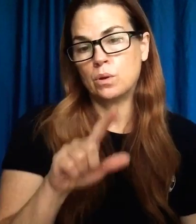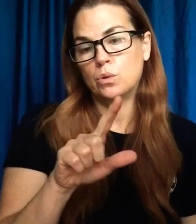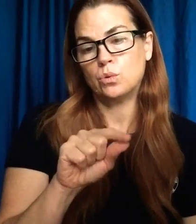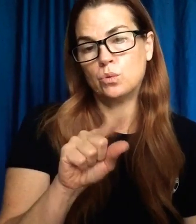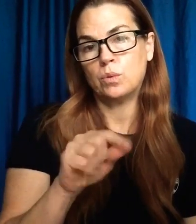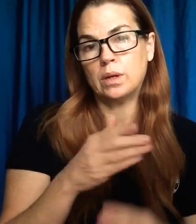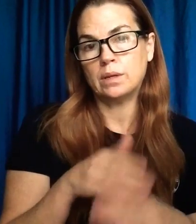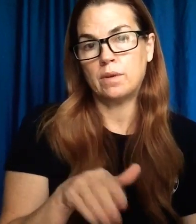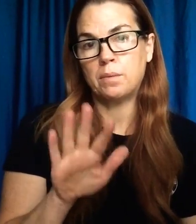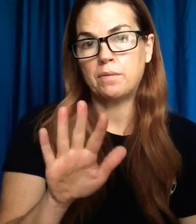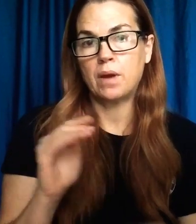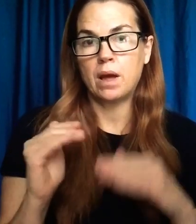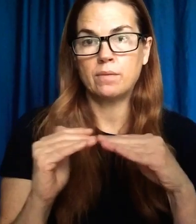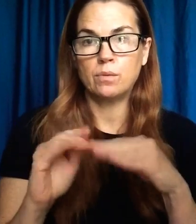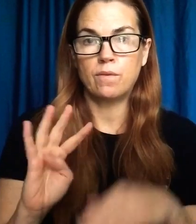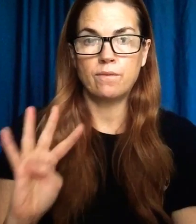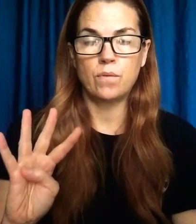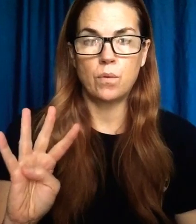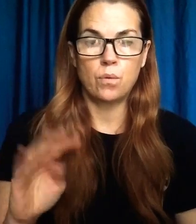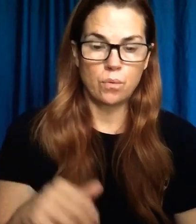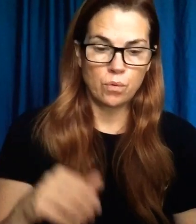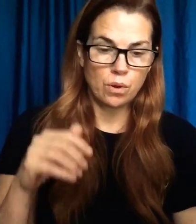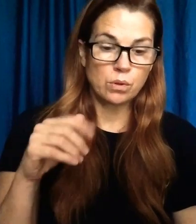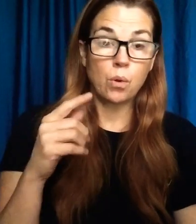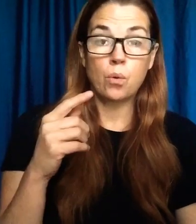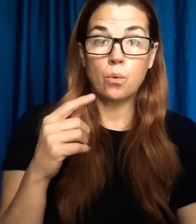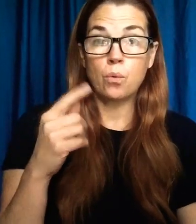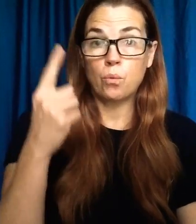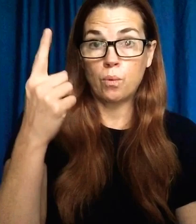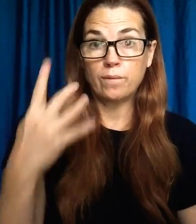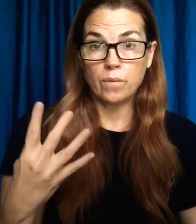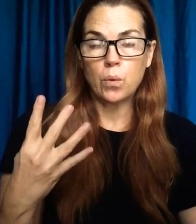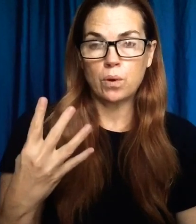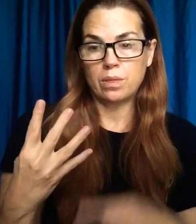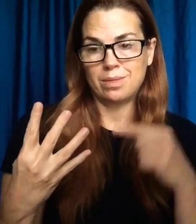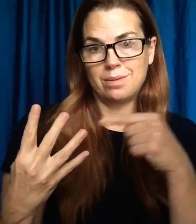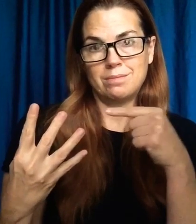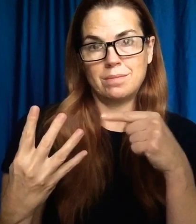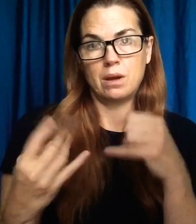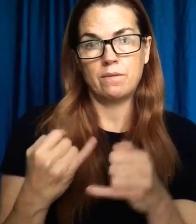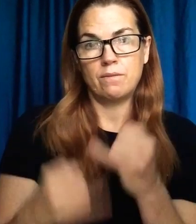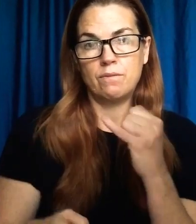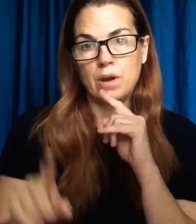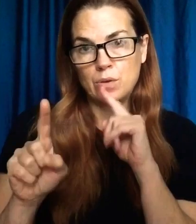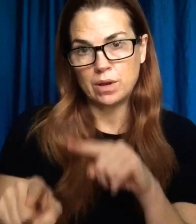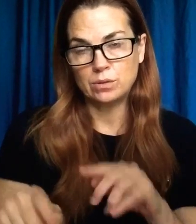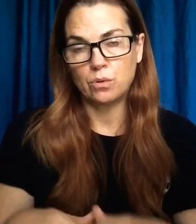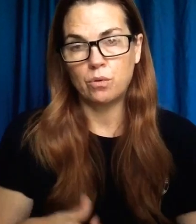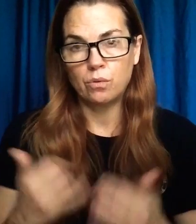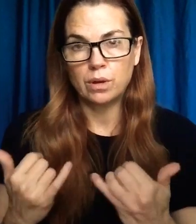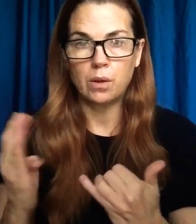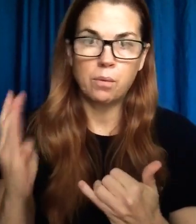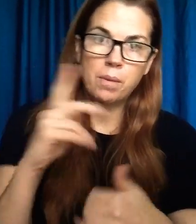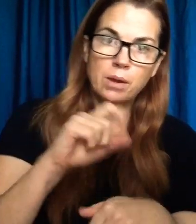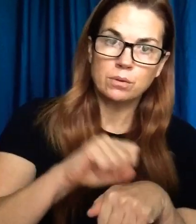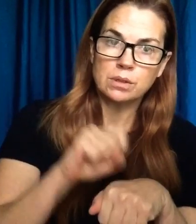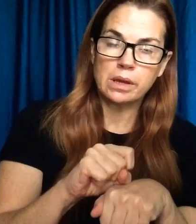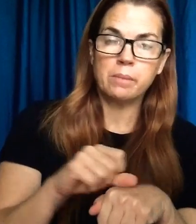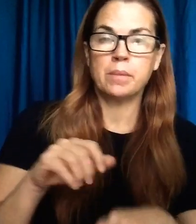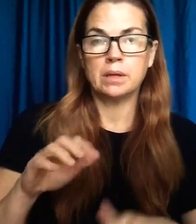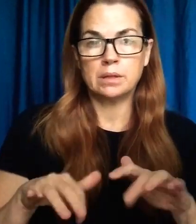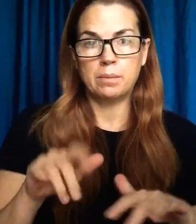and 5 goes into 5 once, and 5 goes into 20 4 times. So my final answer is